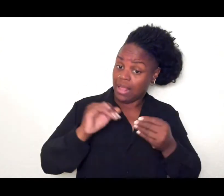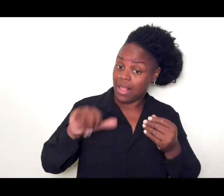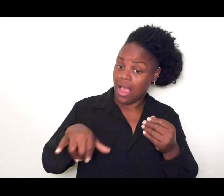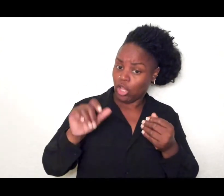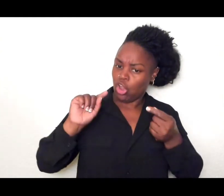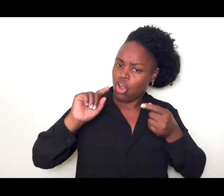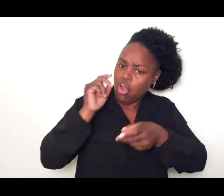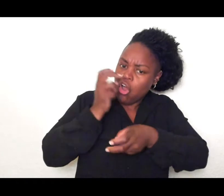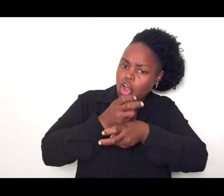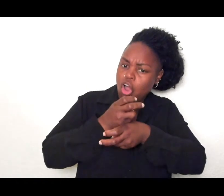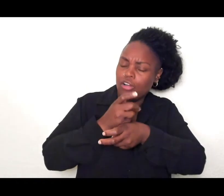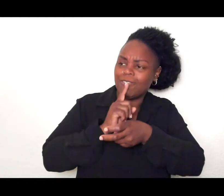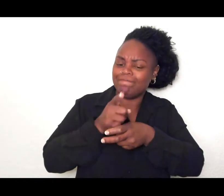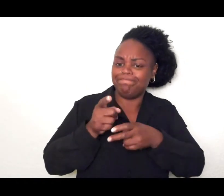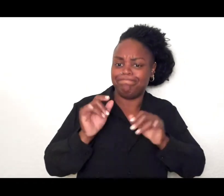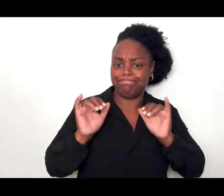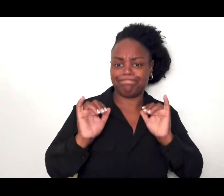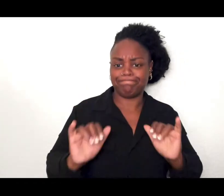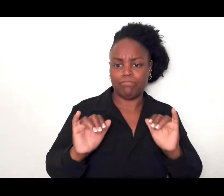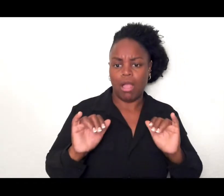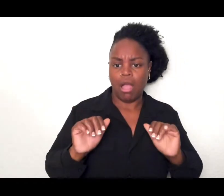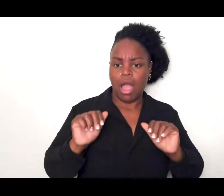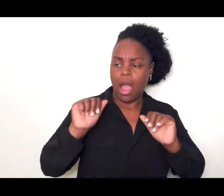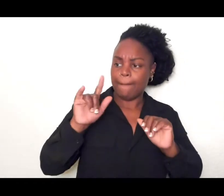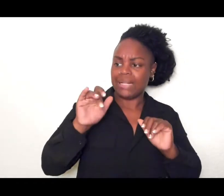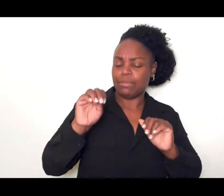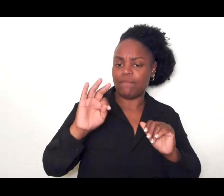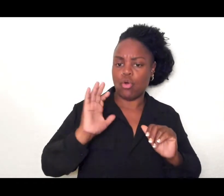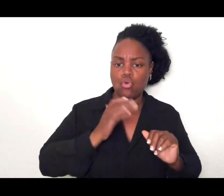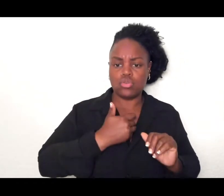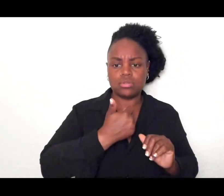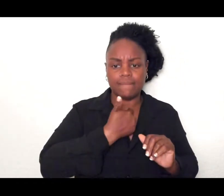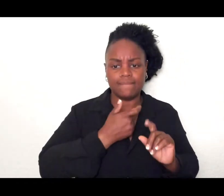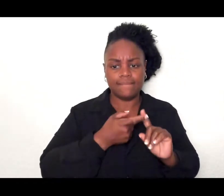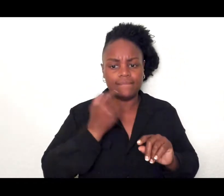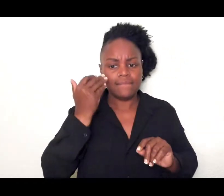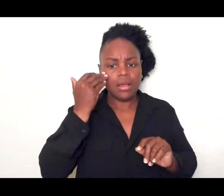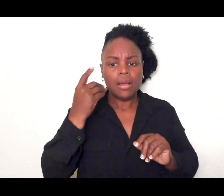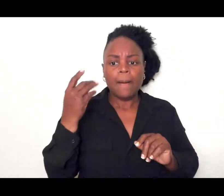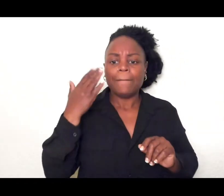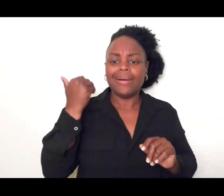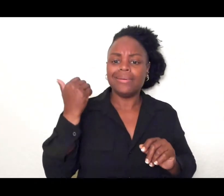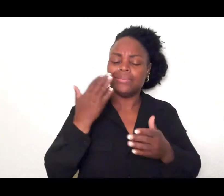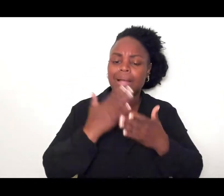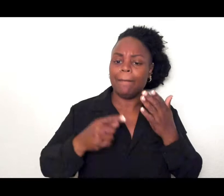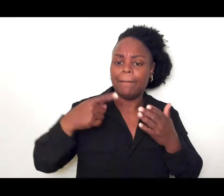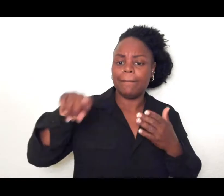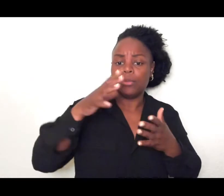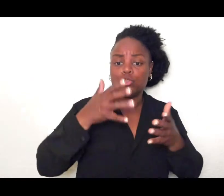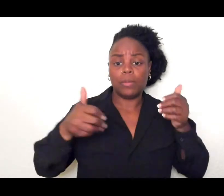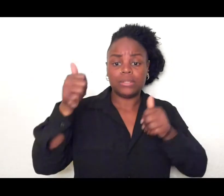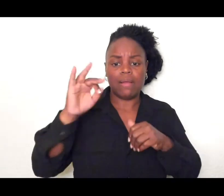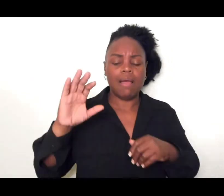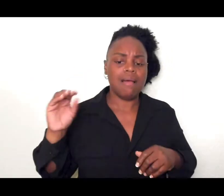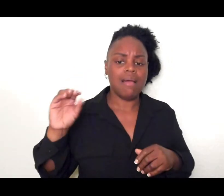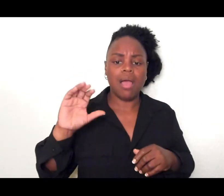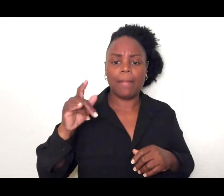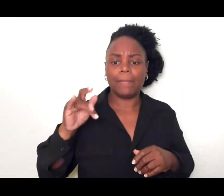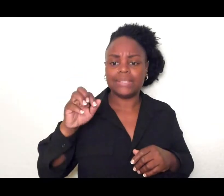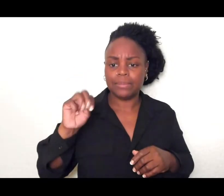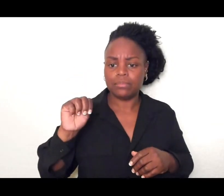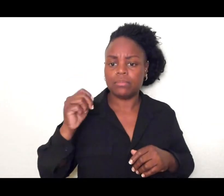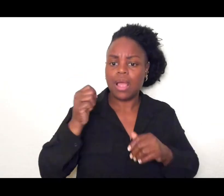needs as an organization helps us reconnect with each other as humans, because within